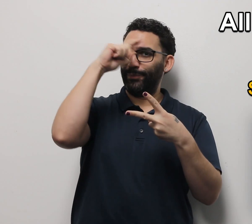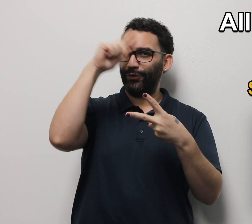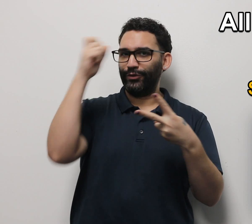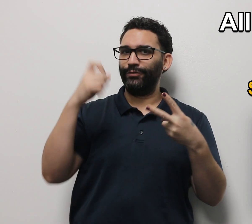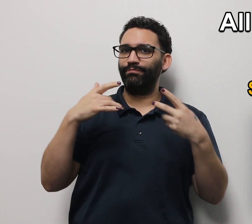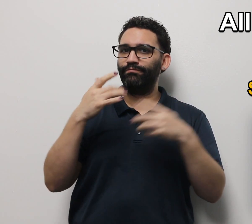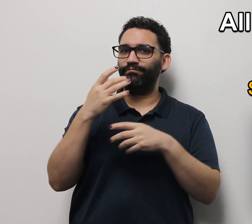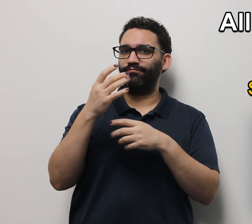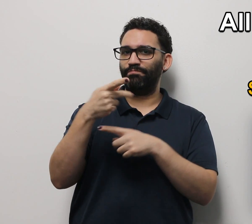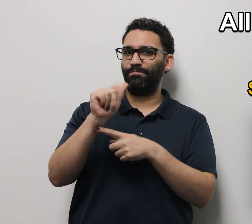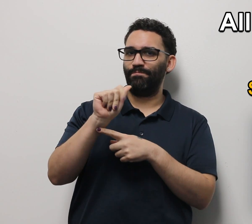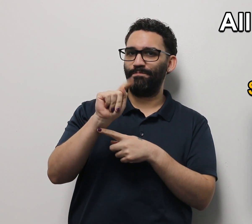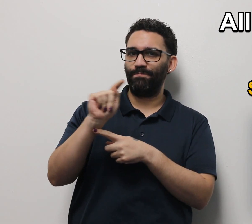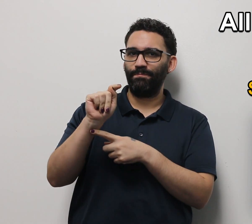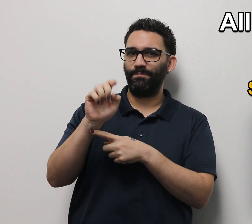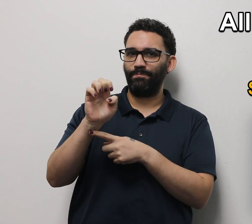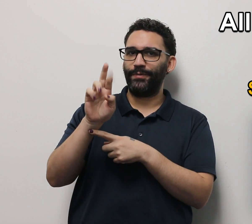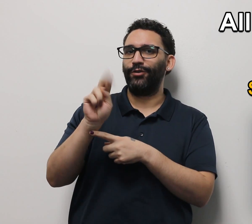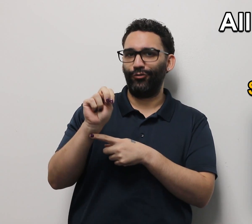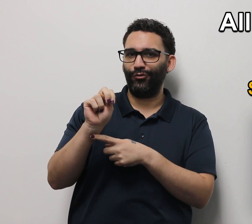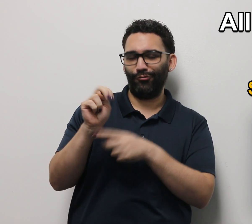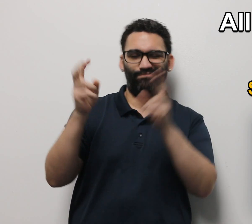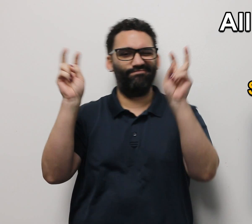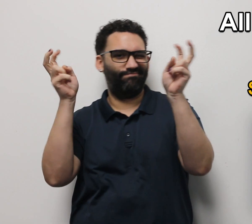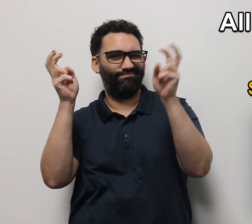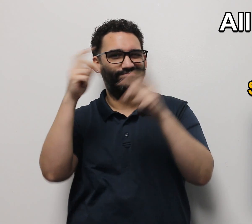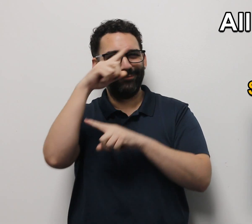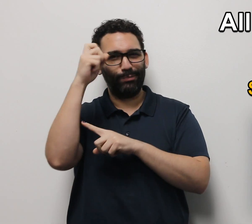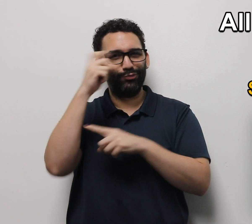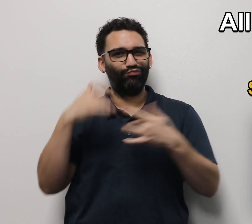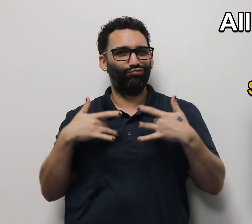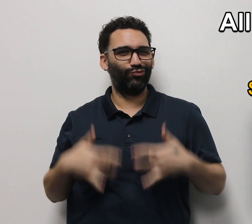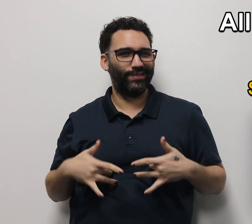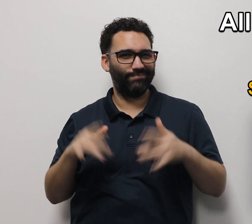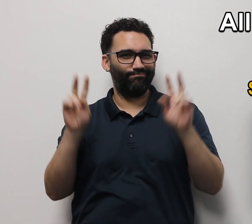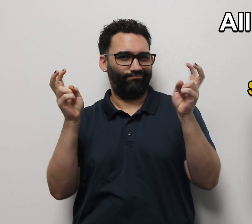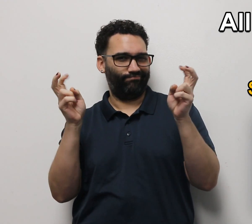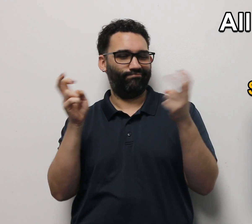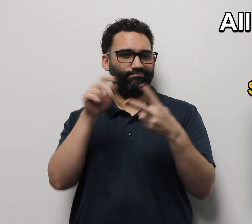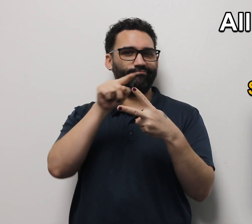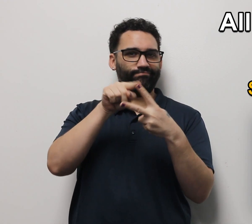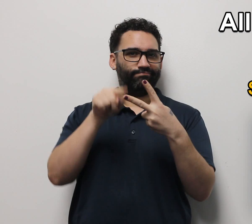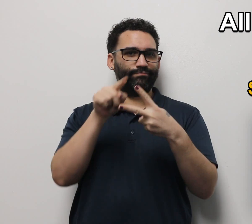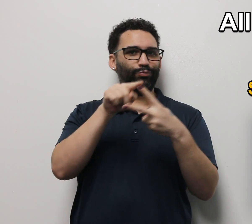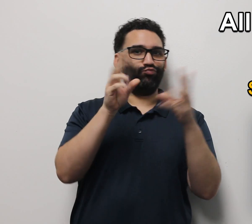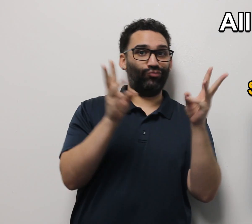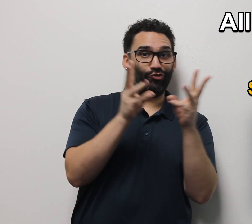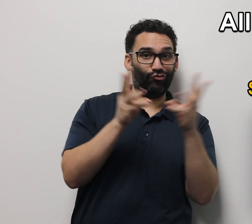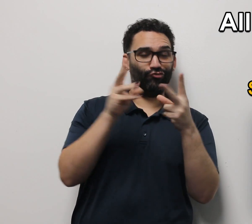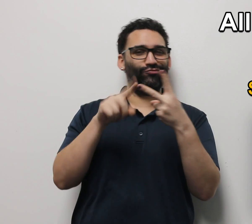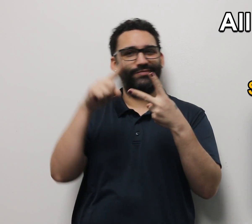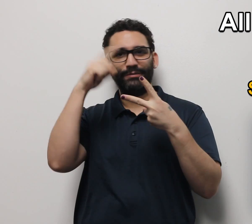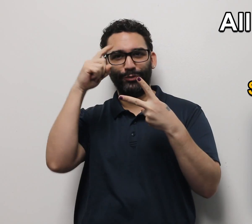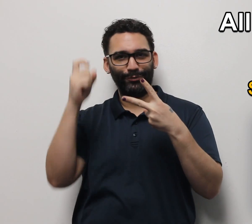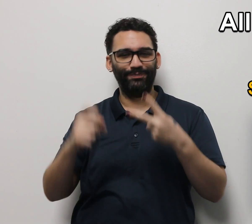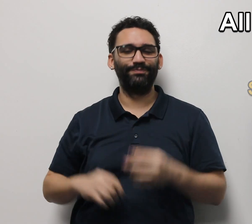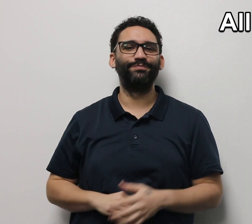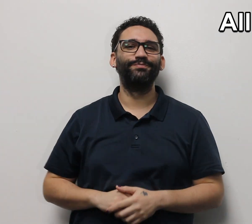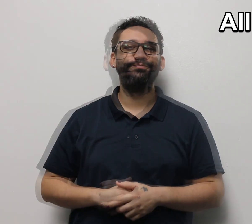blues. The second type of SAD is known as a summer pattern. So again,